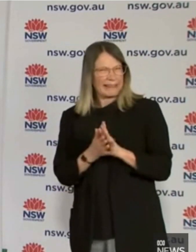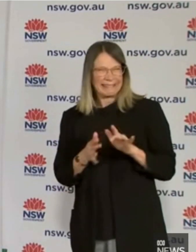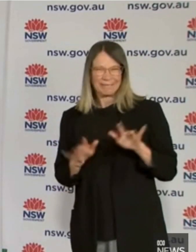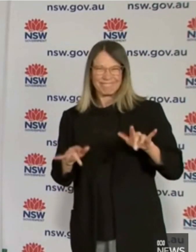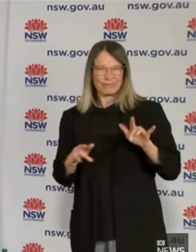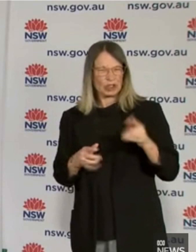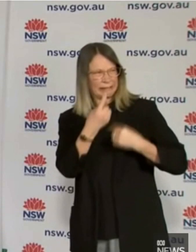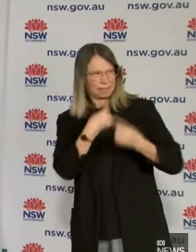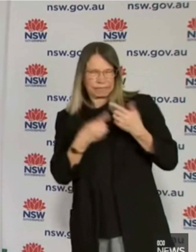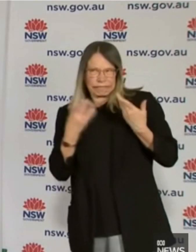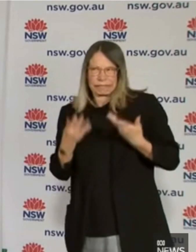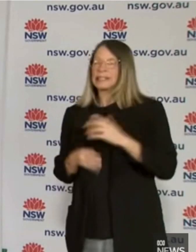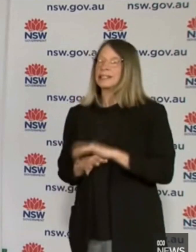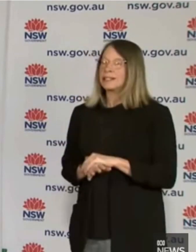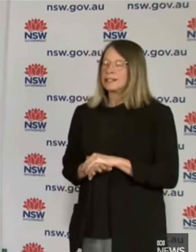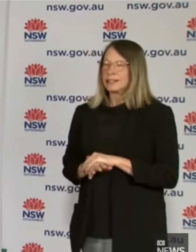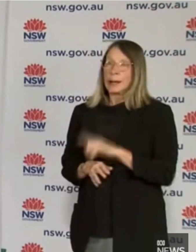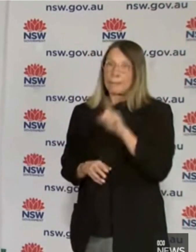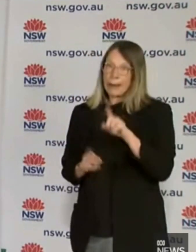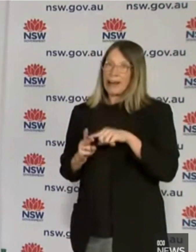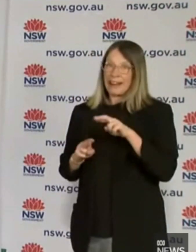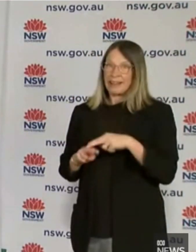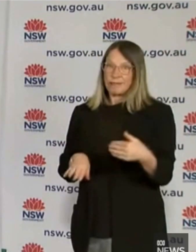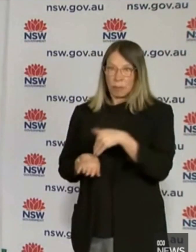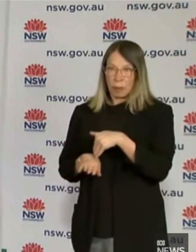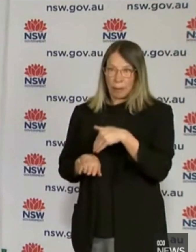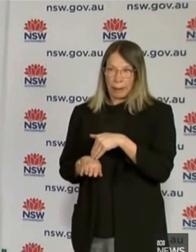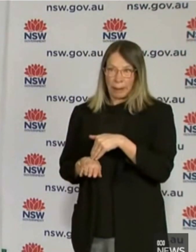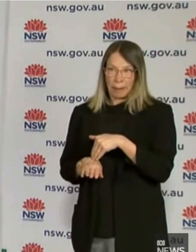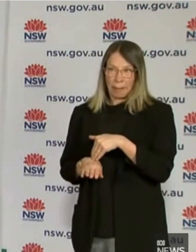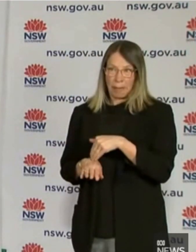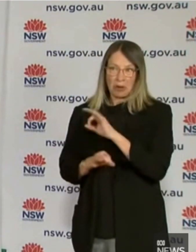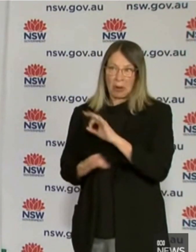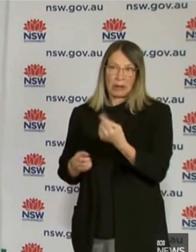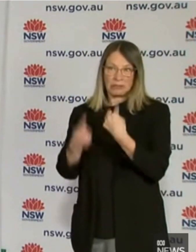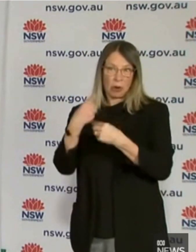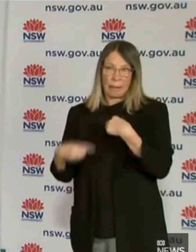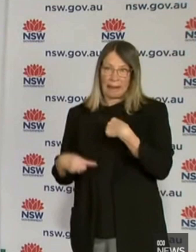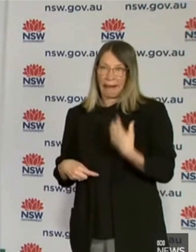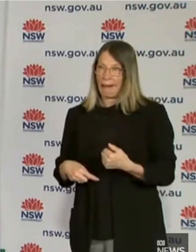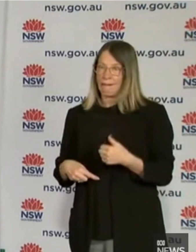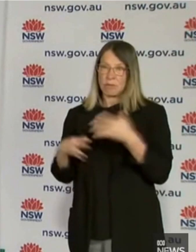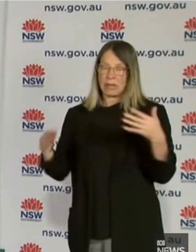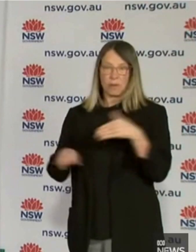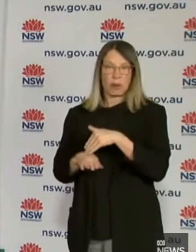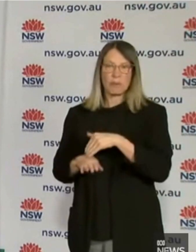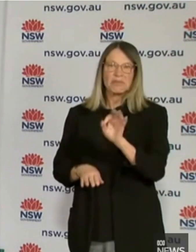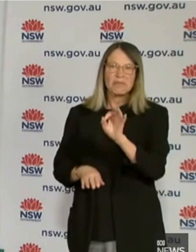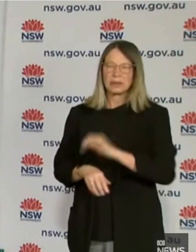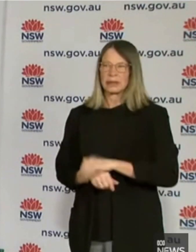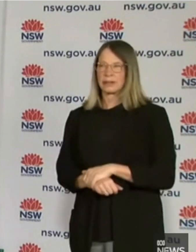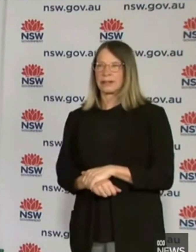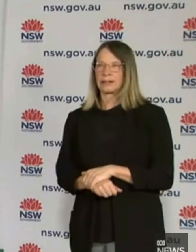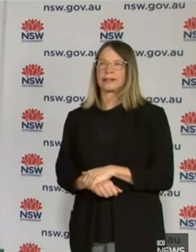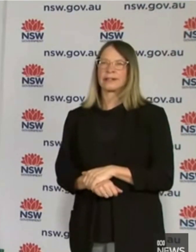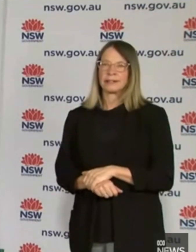that if there were major concerns, they certainly haven't been raised with me. The health